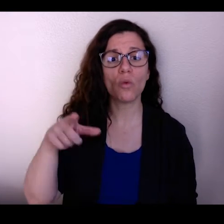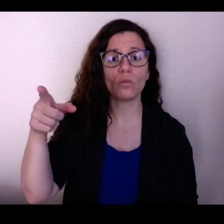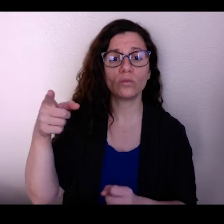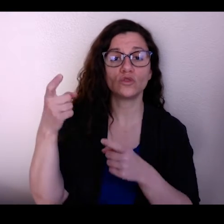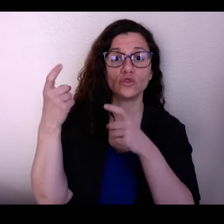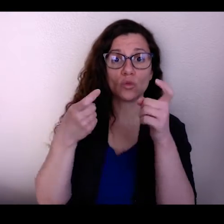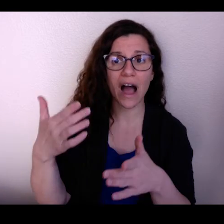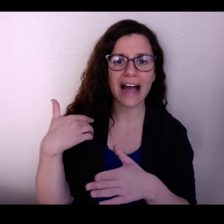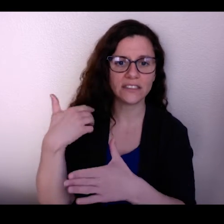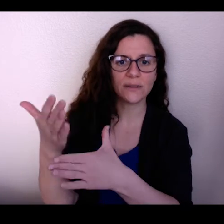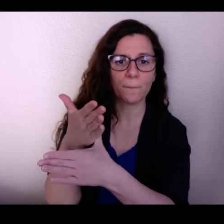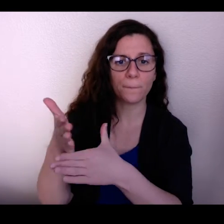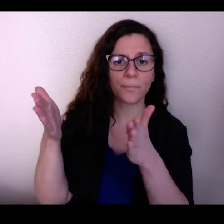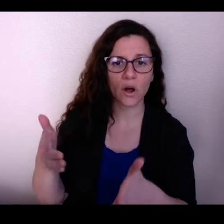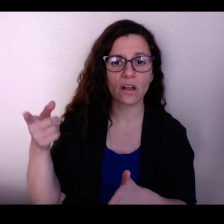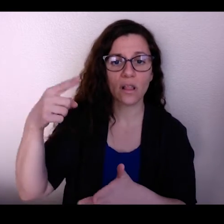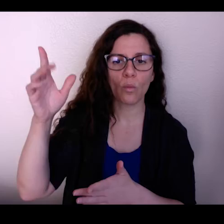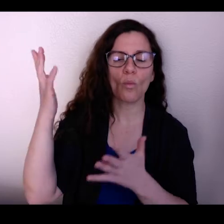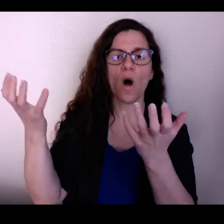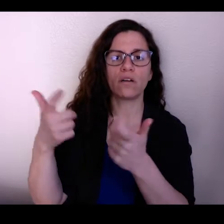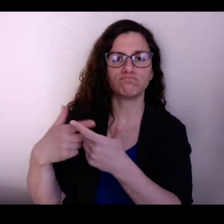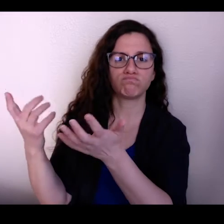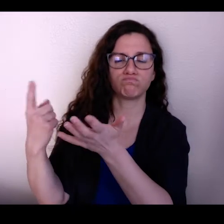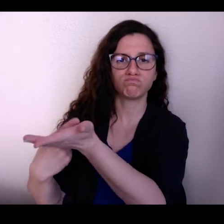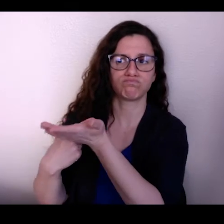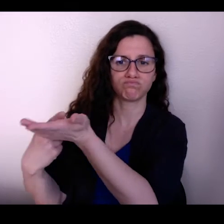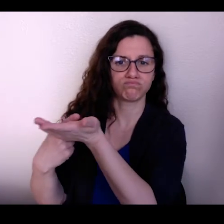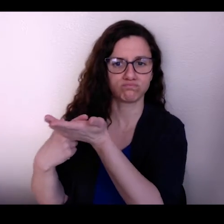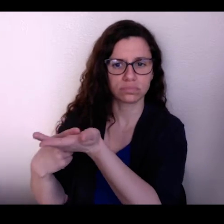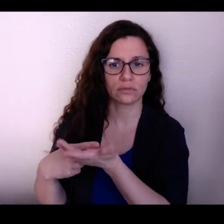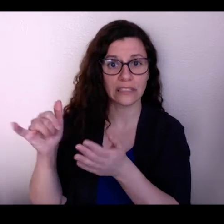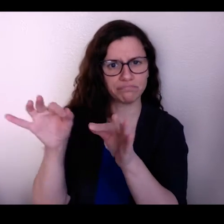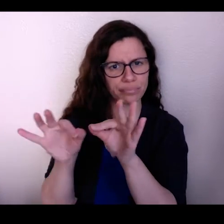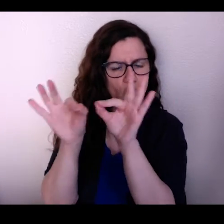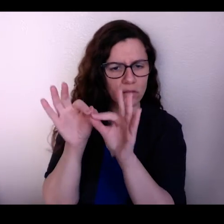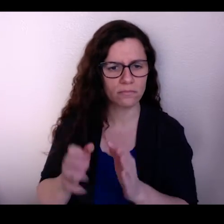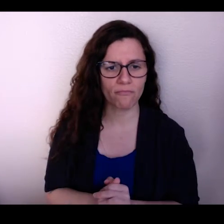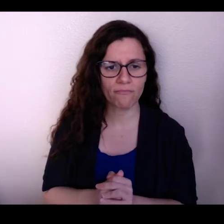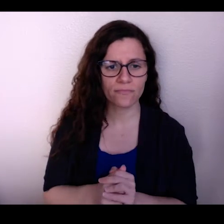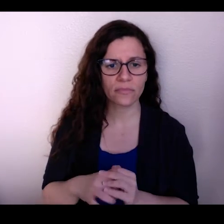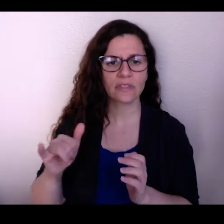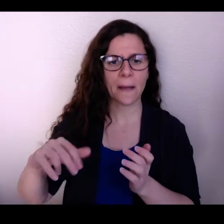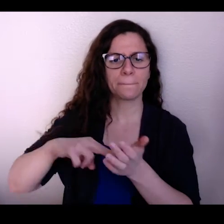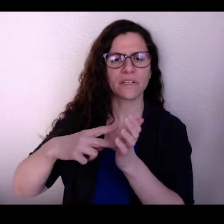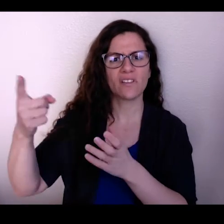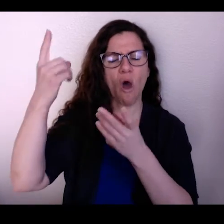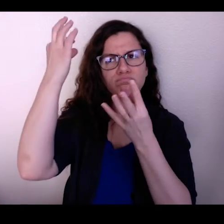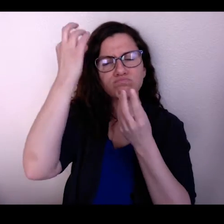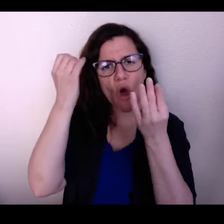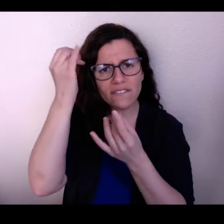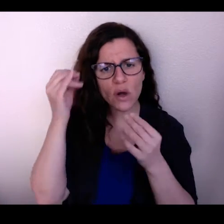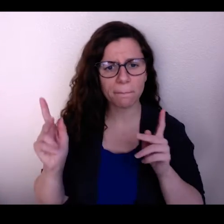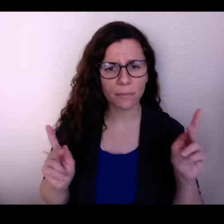The donor has a partner and they want to talk it over. That's important. It means that they're thoughtful